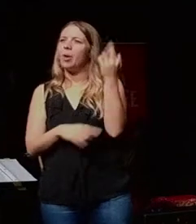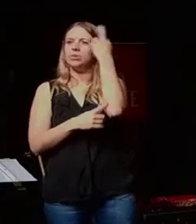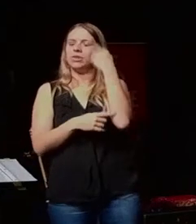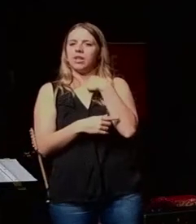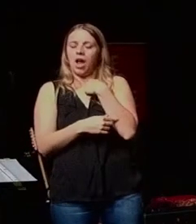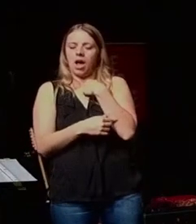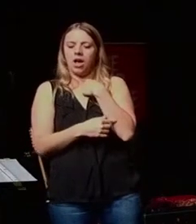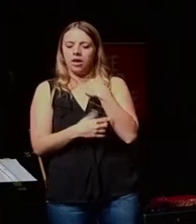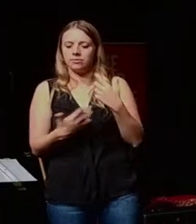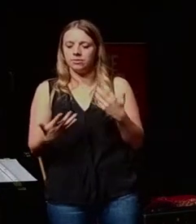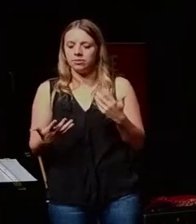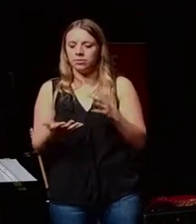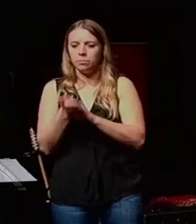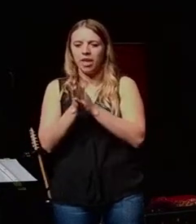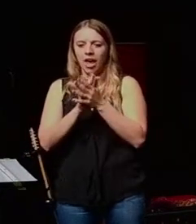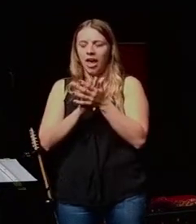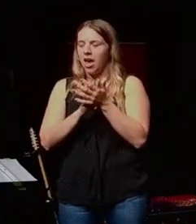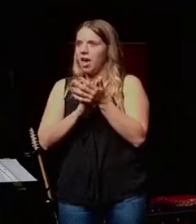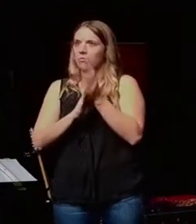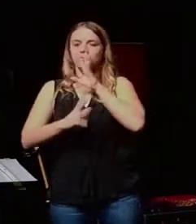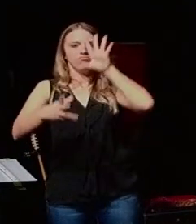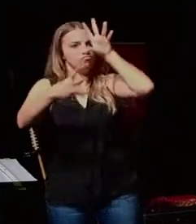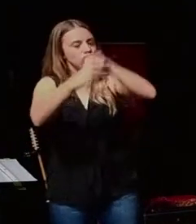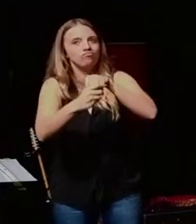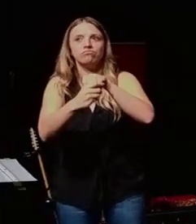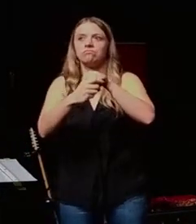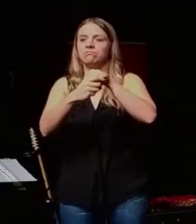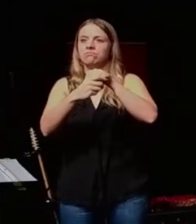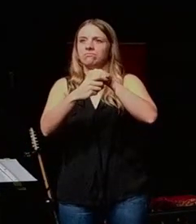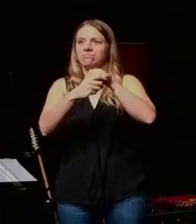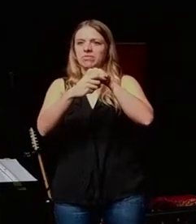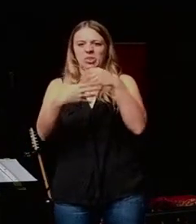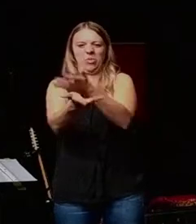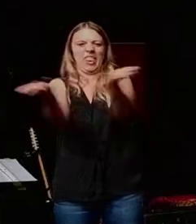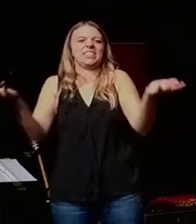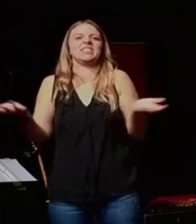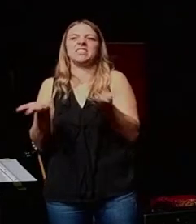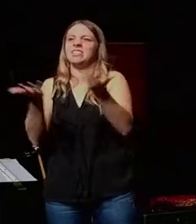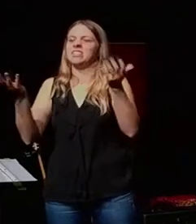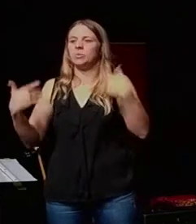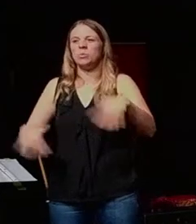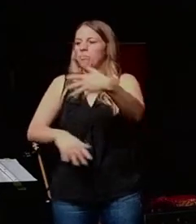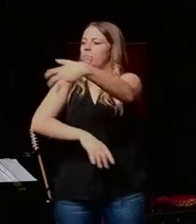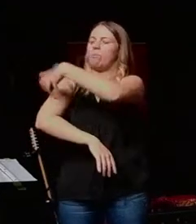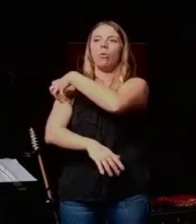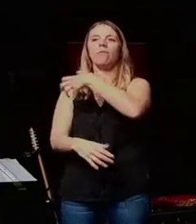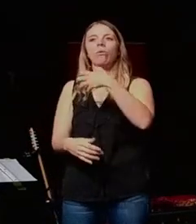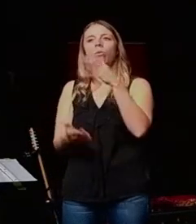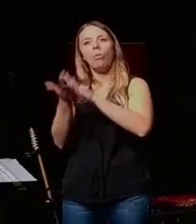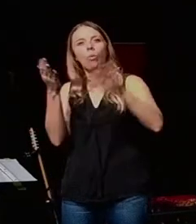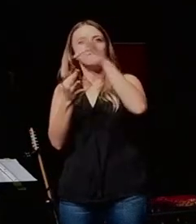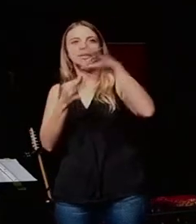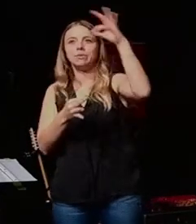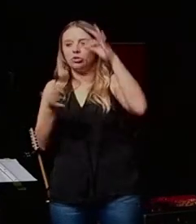sort of sold into this thing, you know, of this powerful, Holy